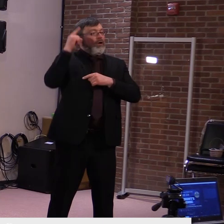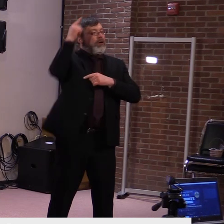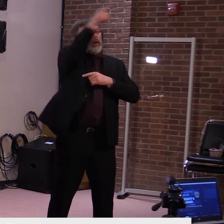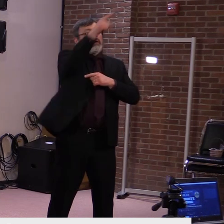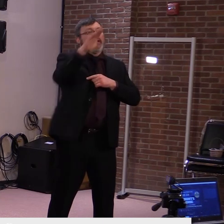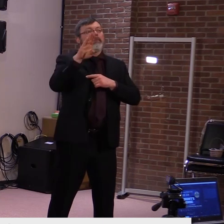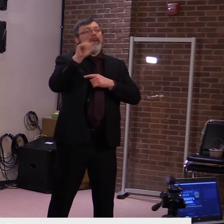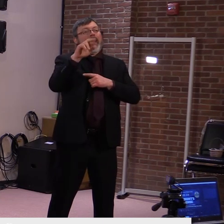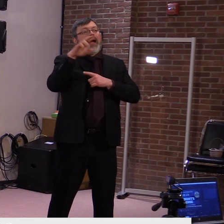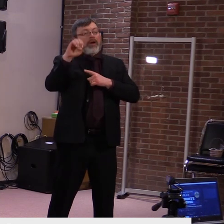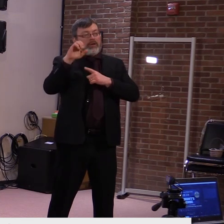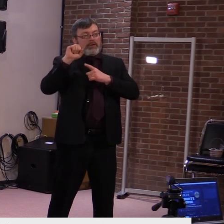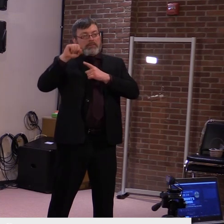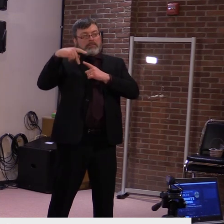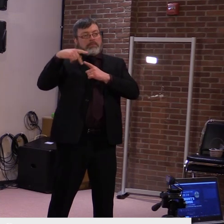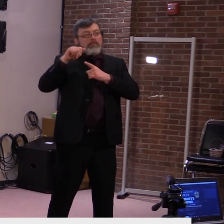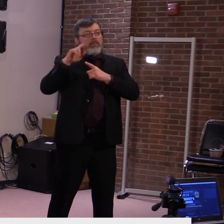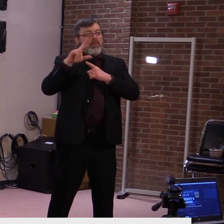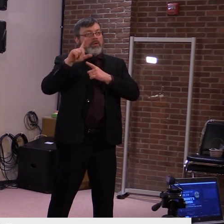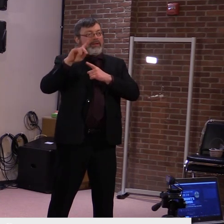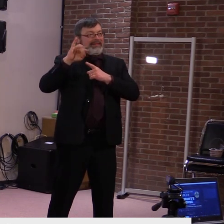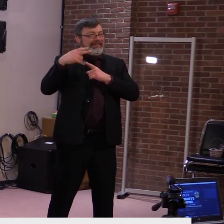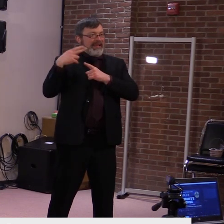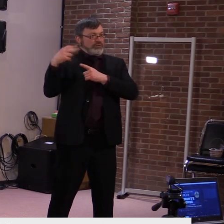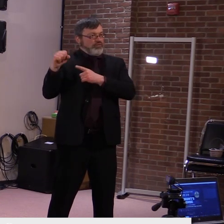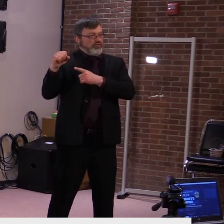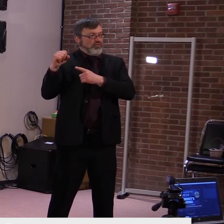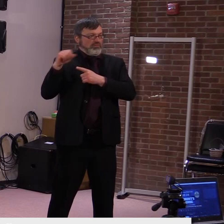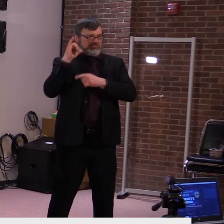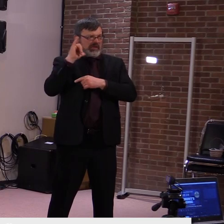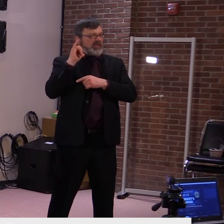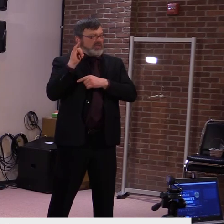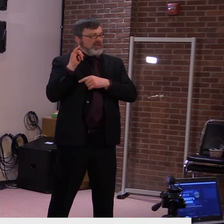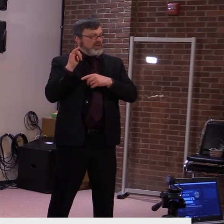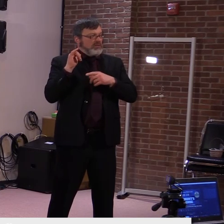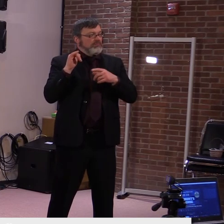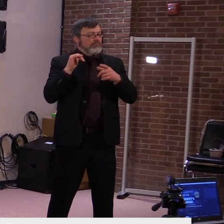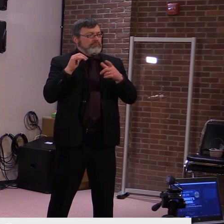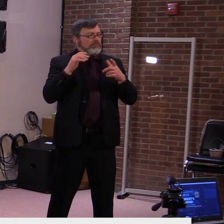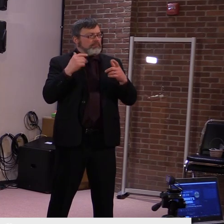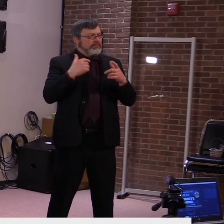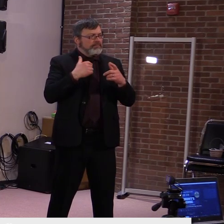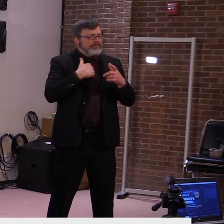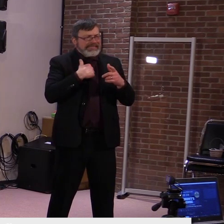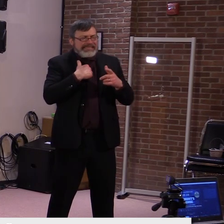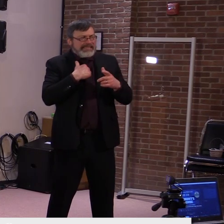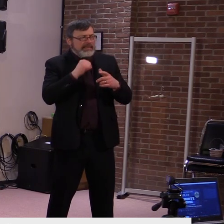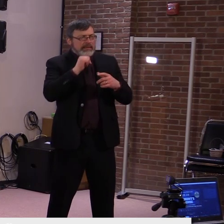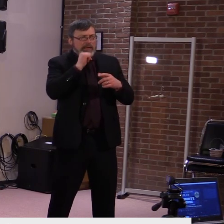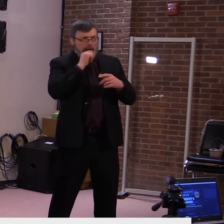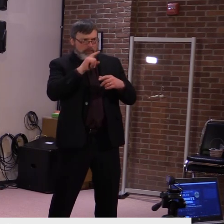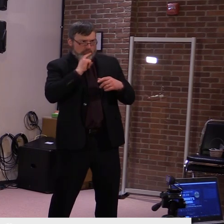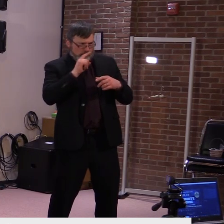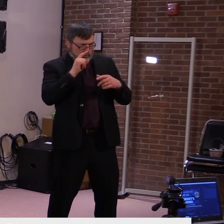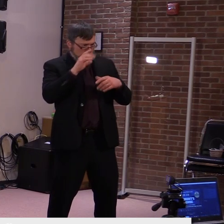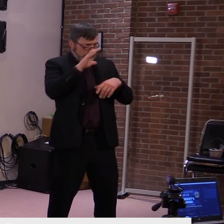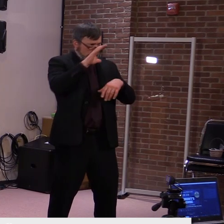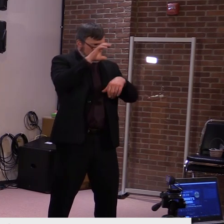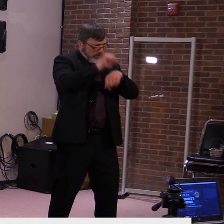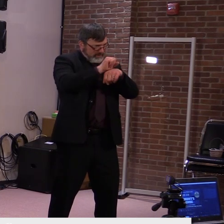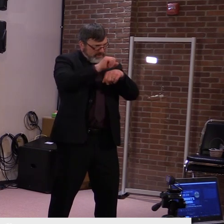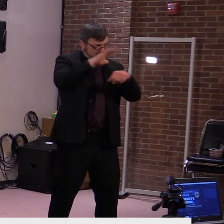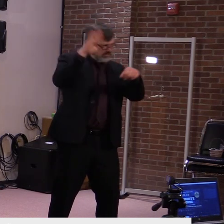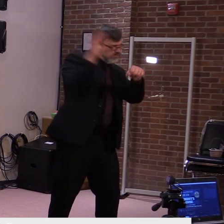Kenny's website to make sure. Also, Walgreens will continue to offer vaccinations through the federal program they